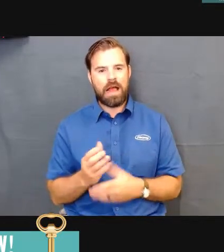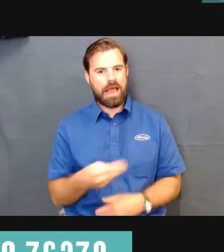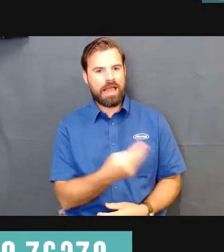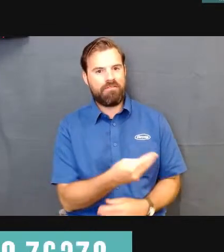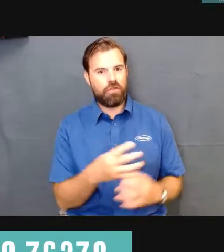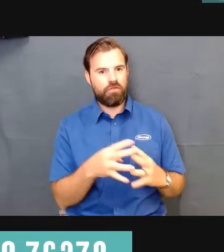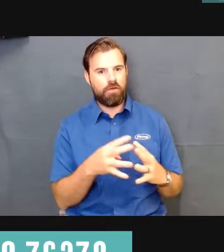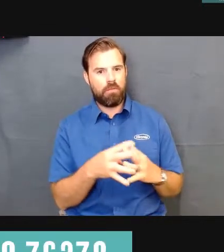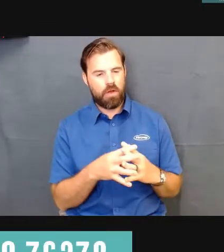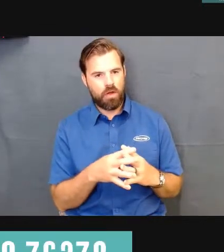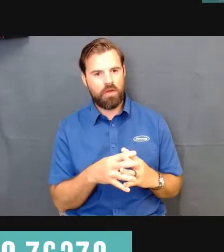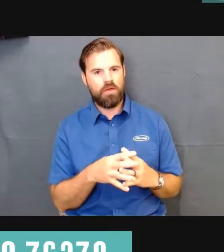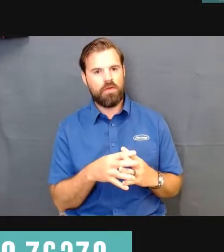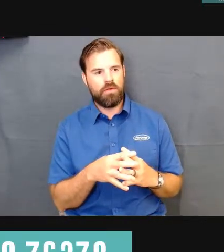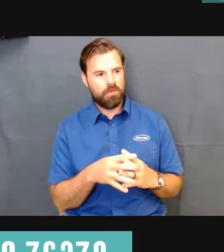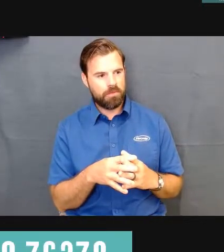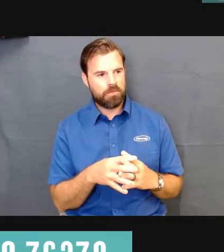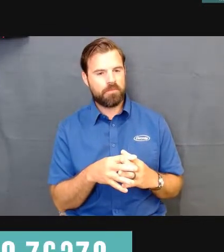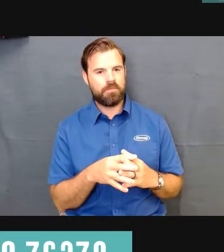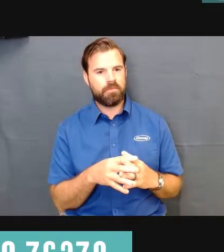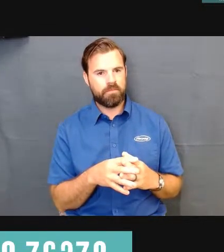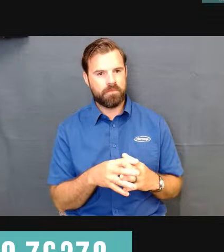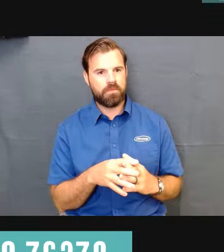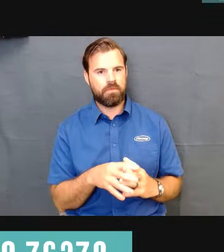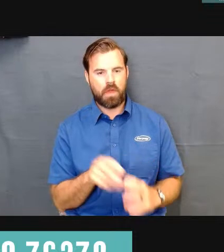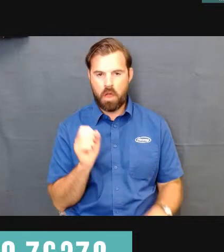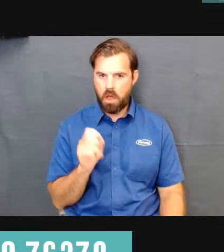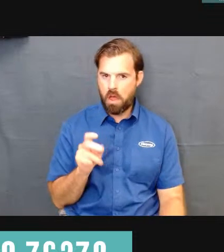the football. Okay.